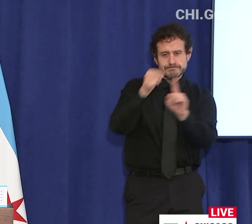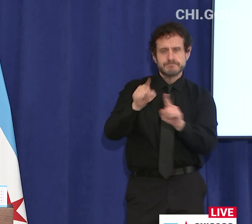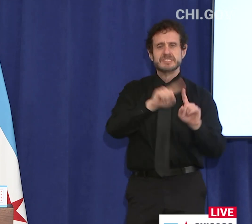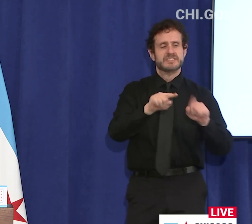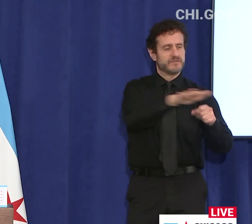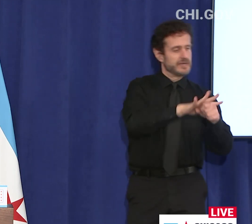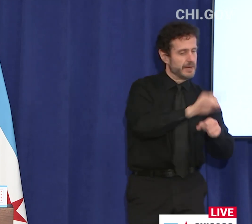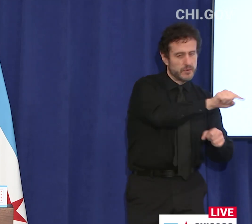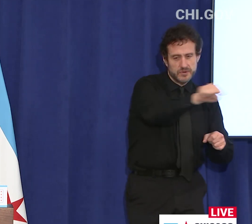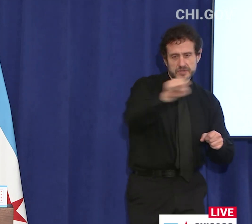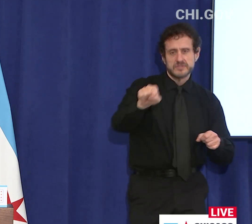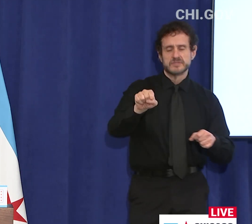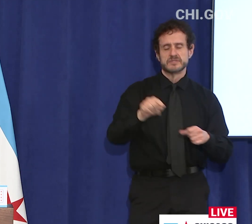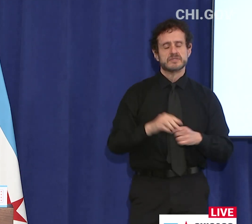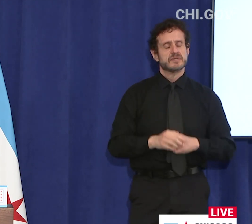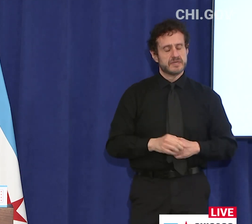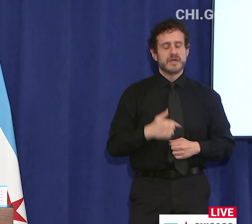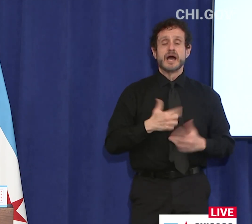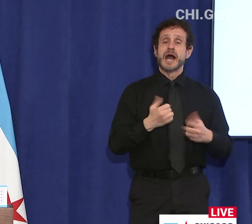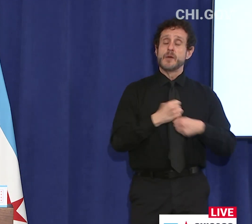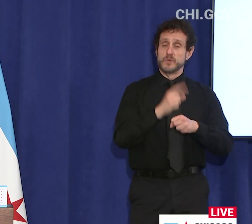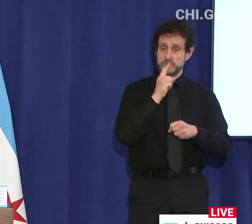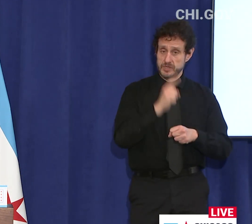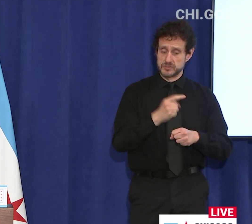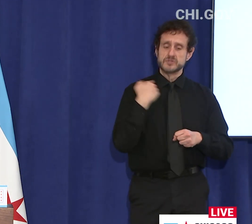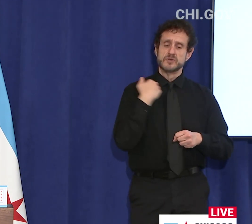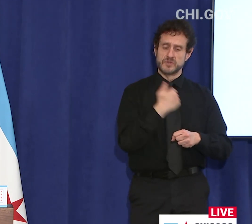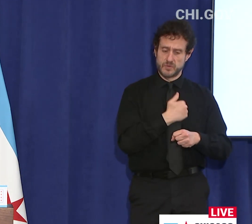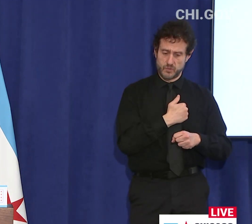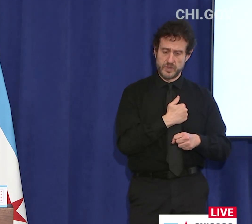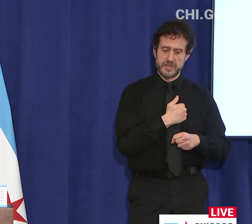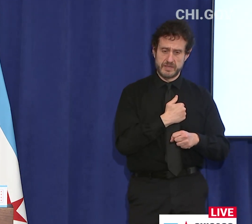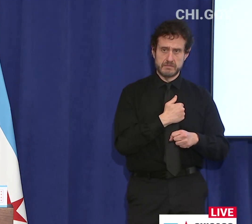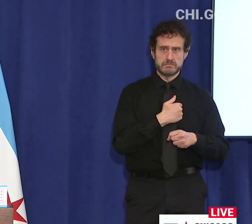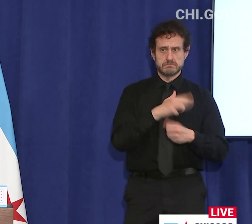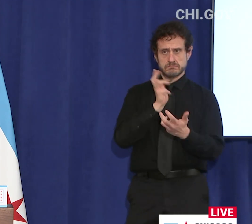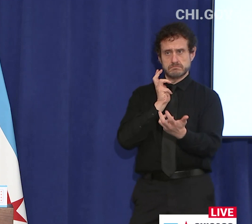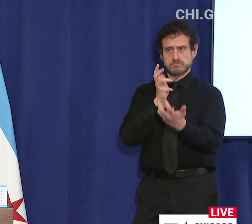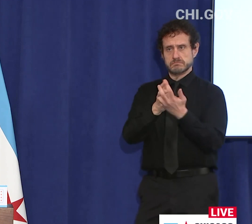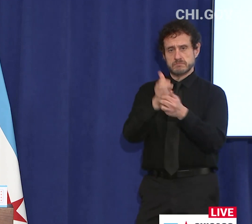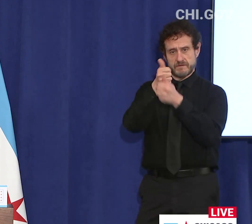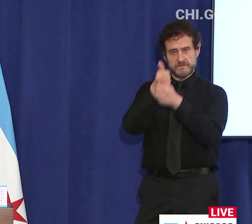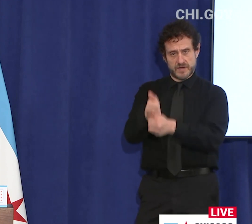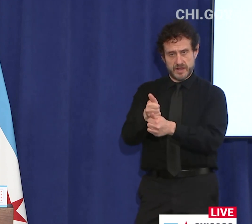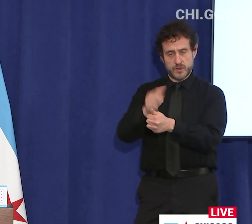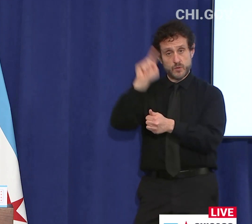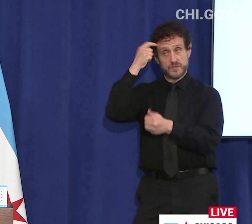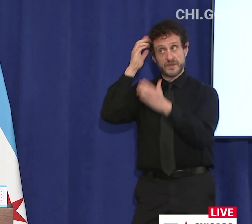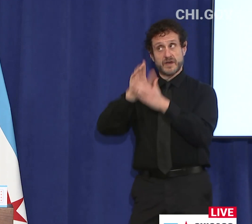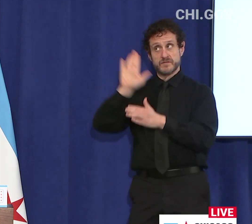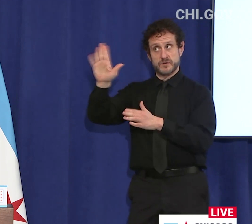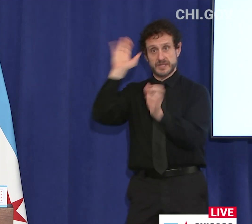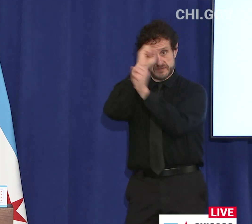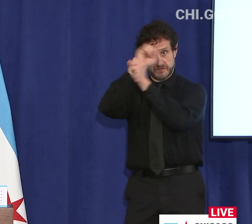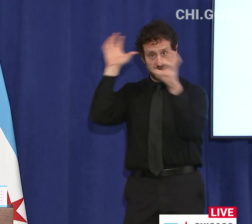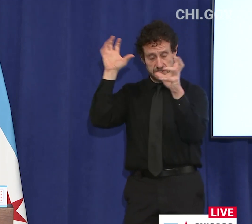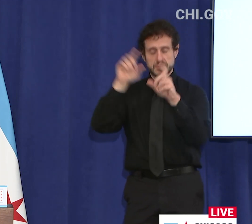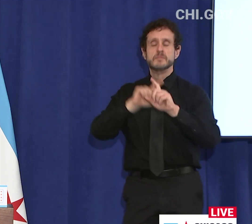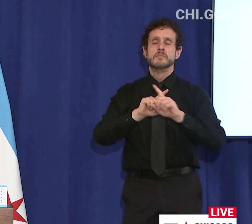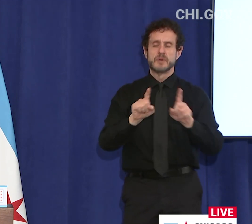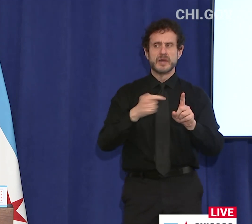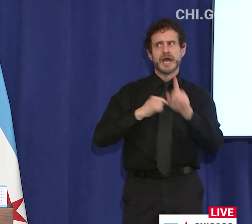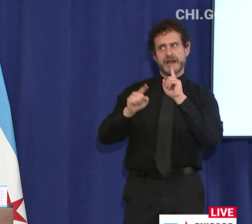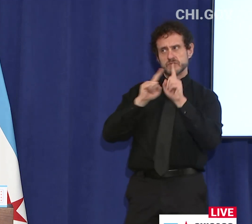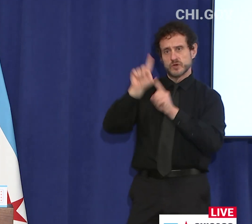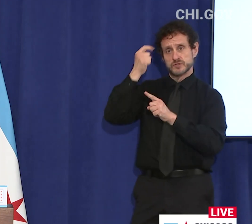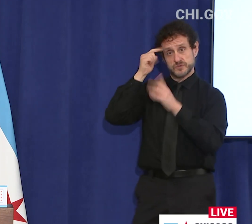I want to make sure that we are aligned with the governor's vision. But I have talked to